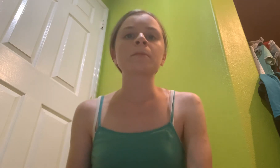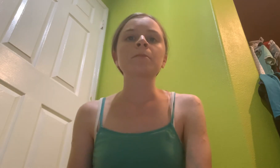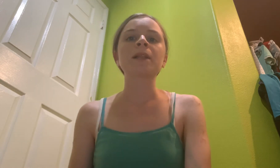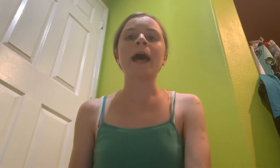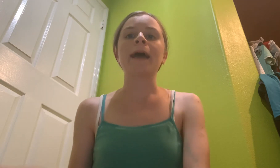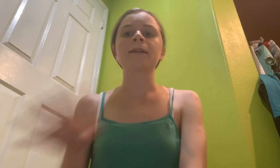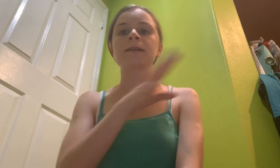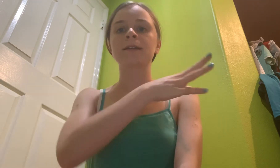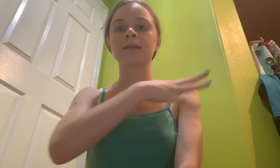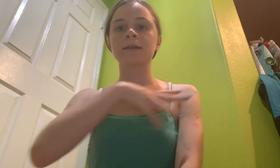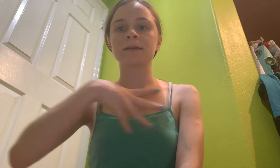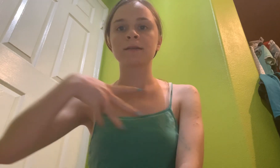Plaid.